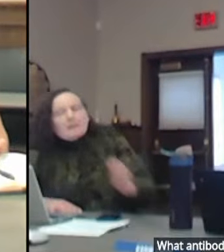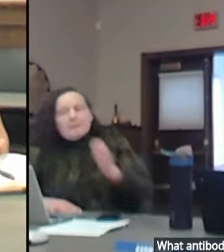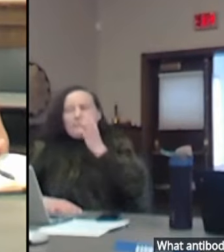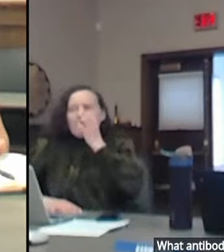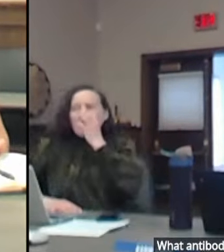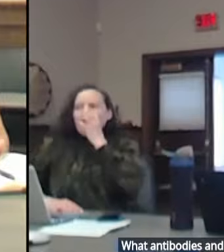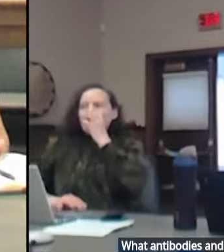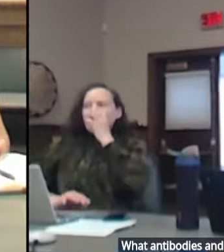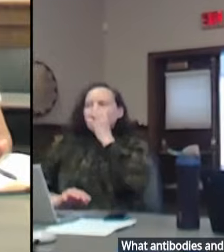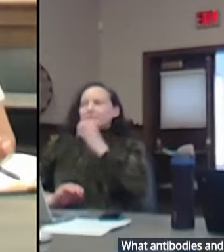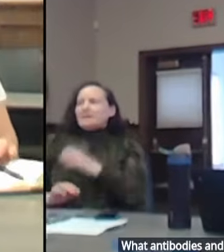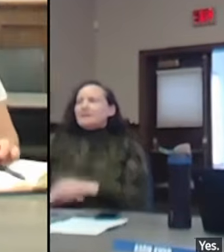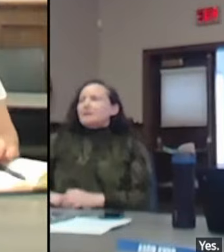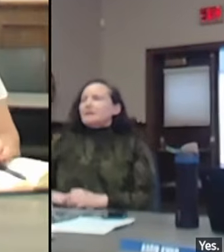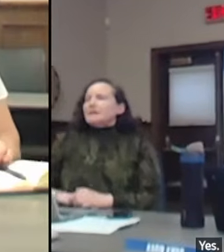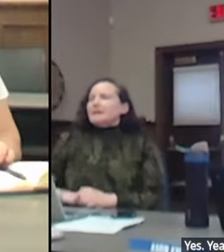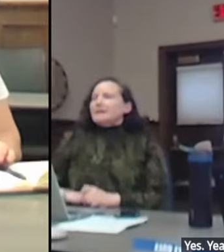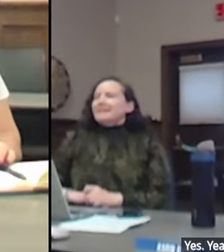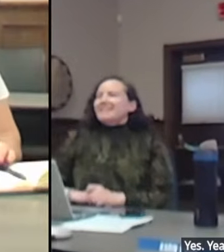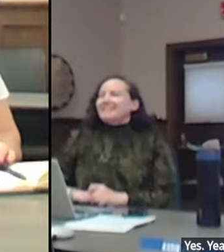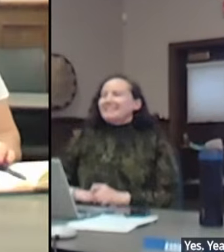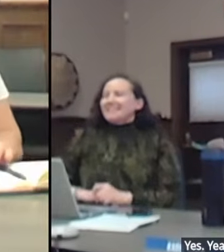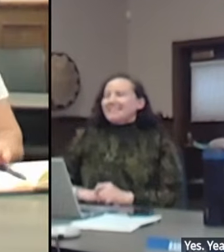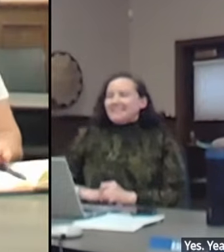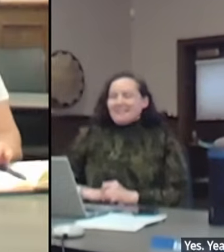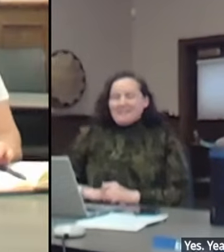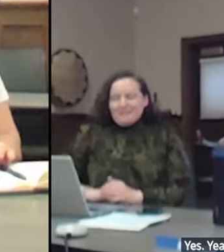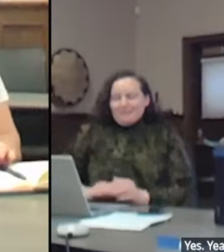Yes. Yeah, okay. Just for clarity.